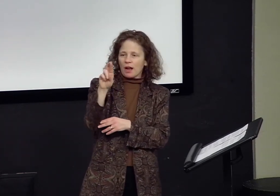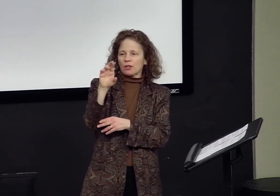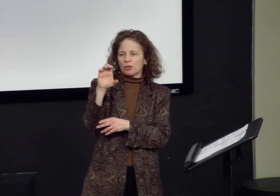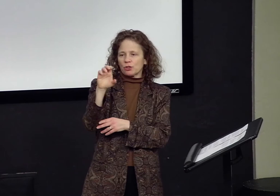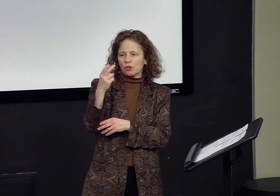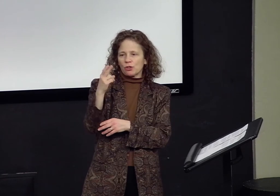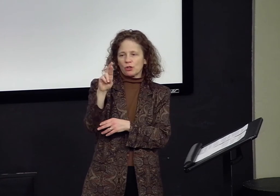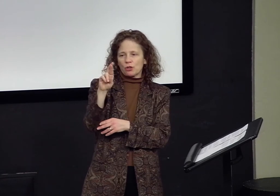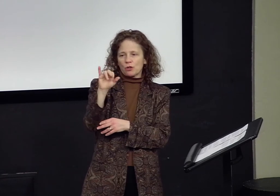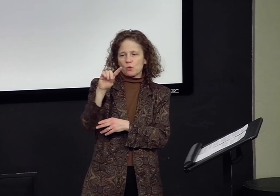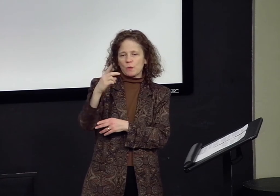colloquium